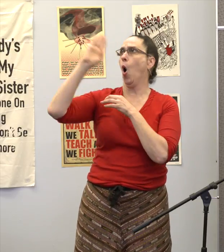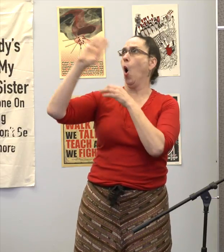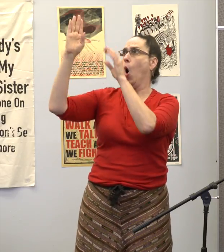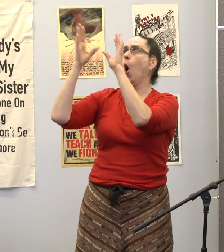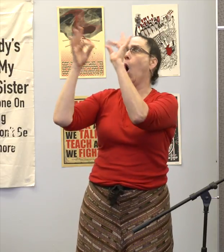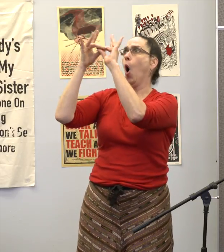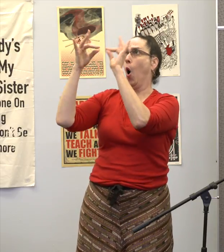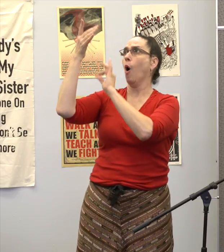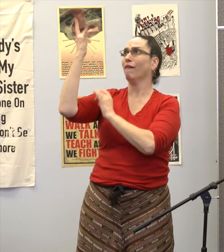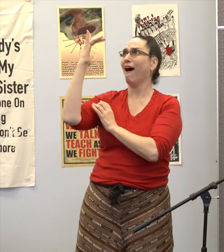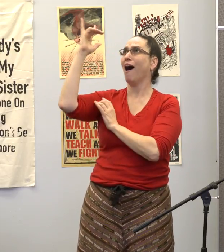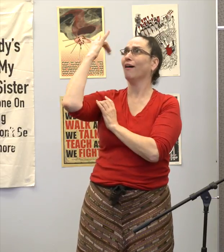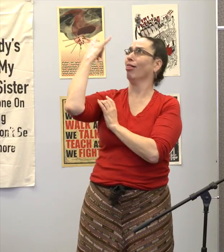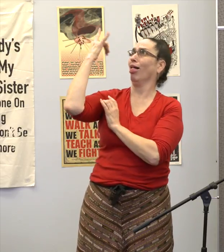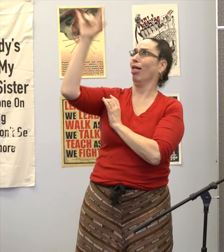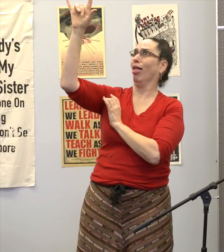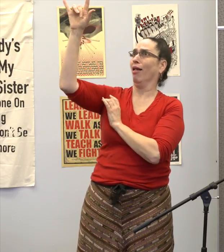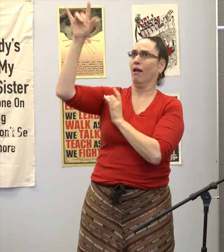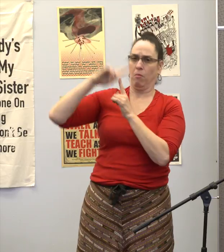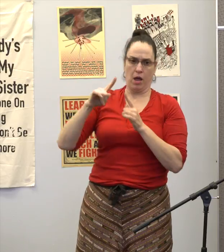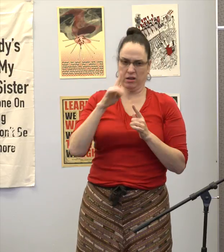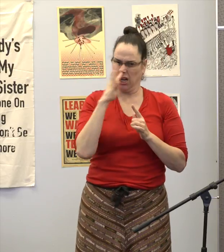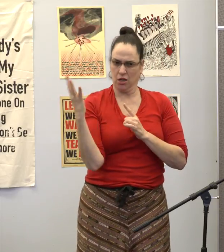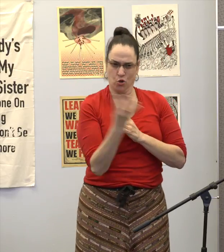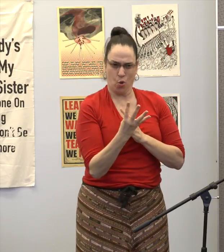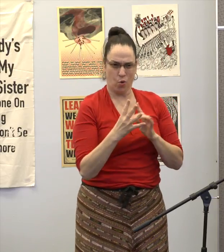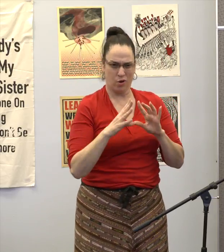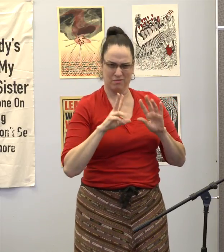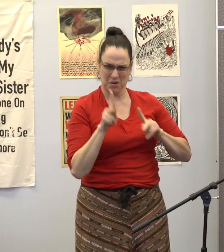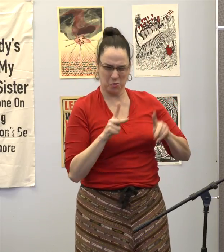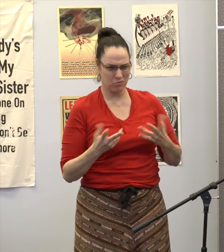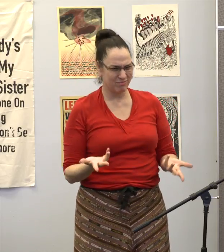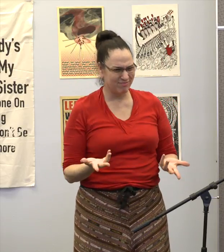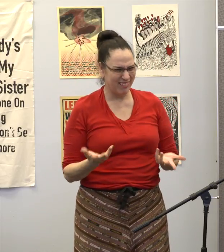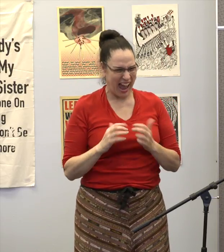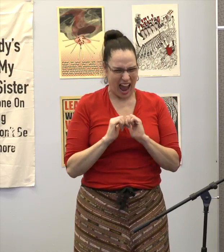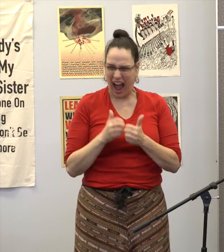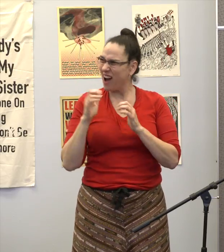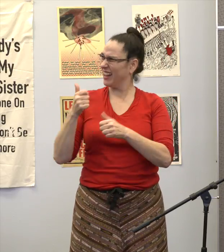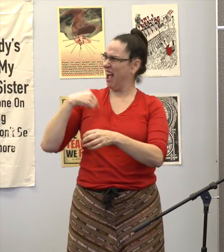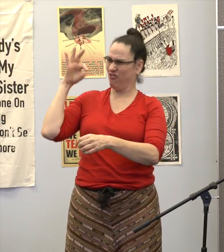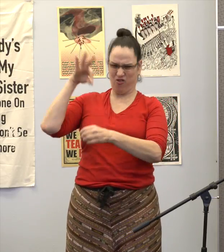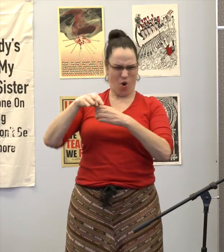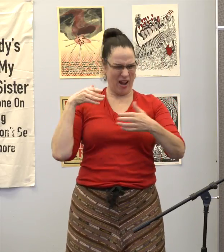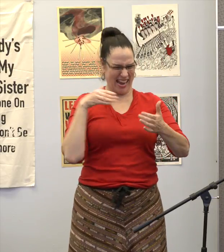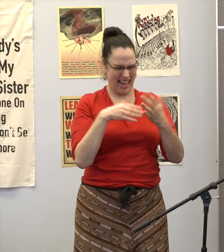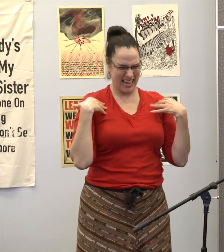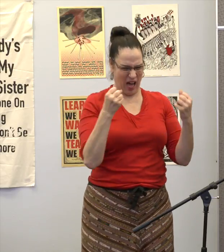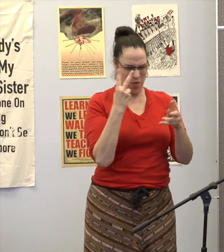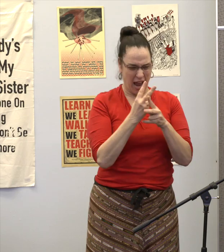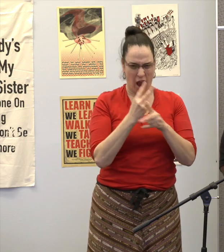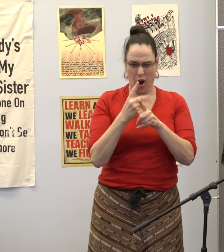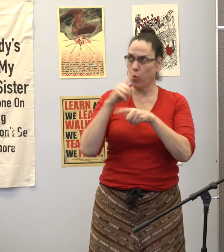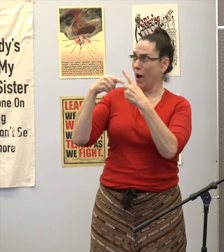little, and so little about what God says so much. How can you claim God and then vote against health care when God is Jehovah